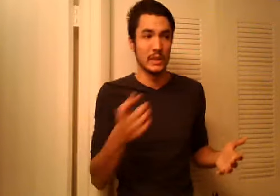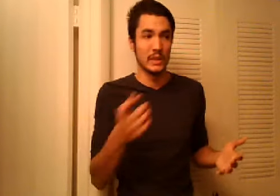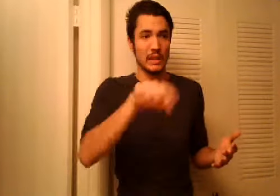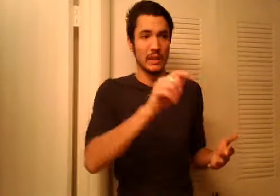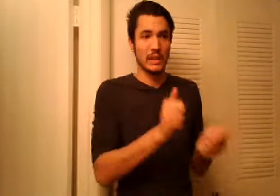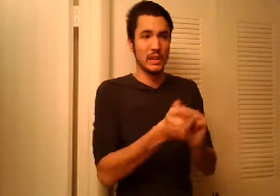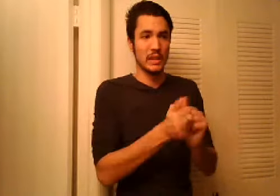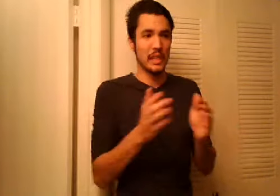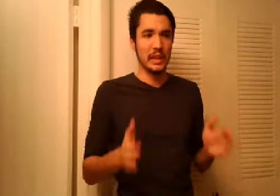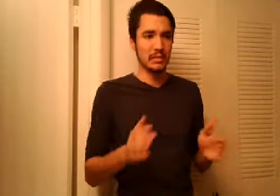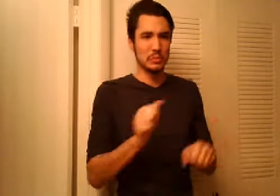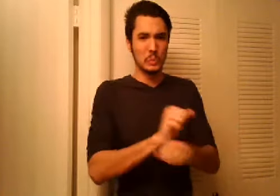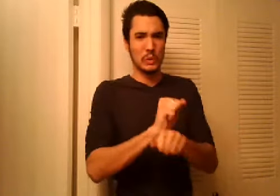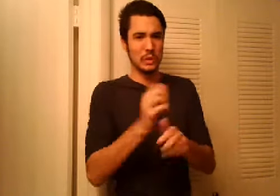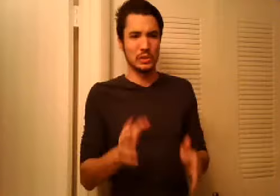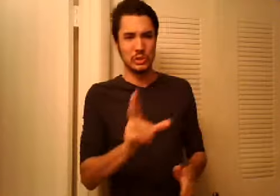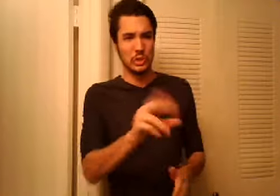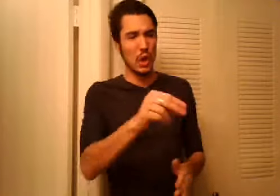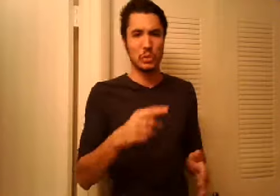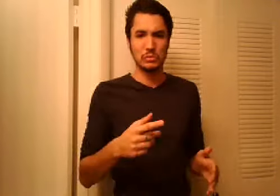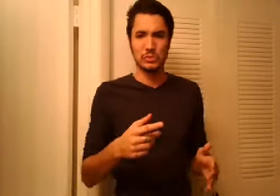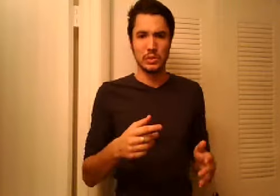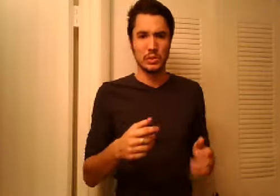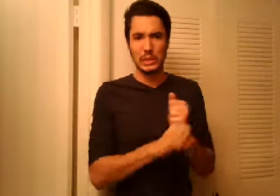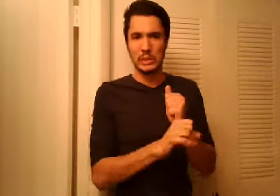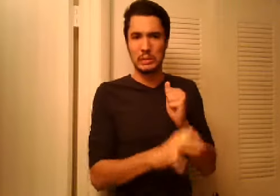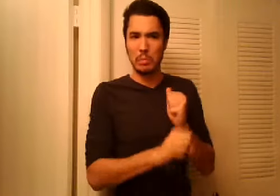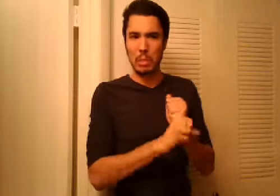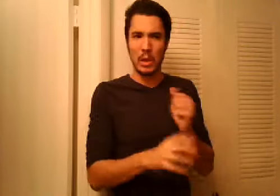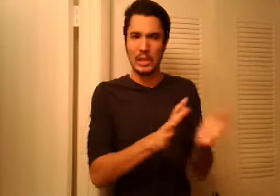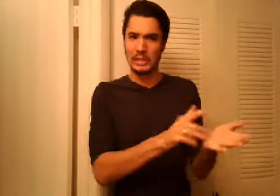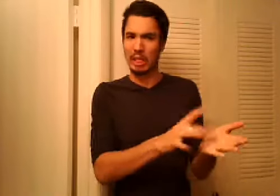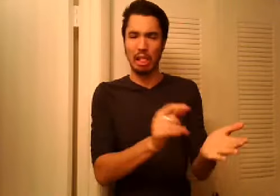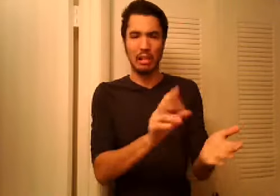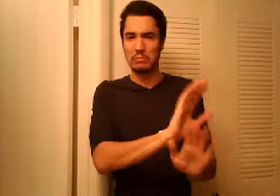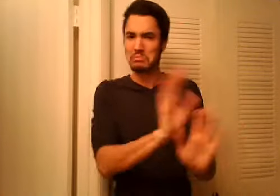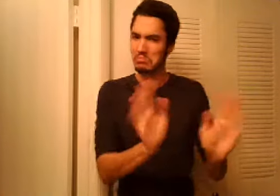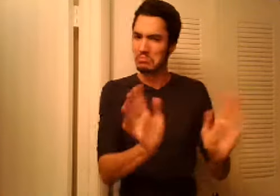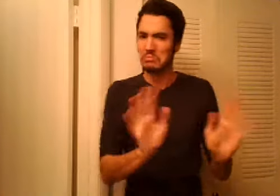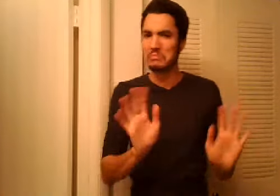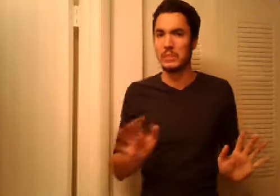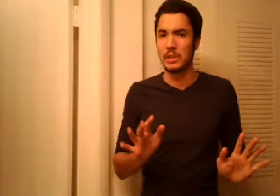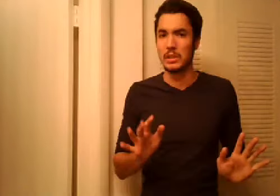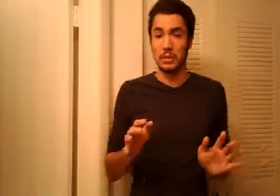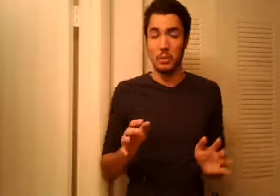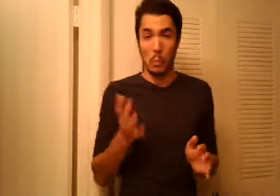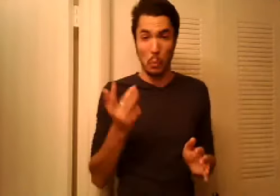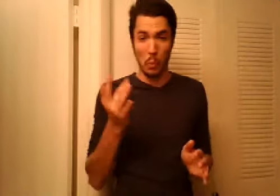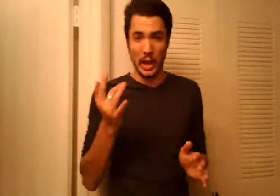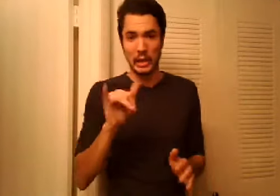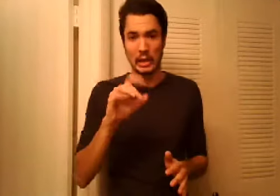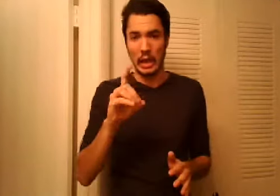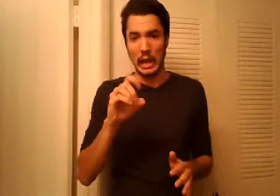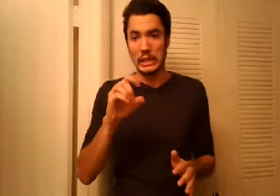They don't see themselves as being exploited. And our response to this was, yeah, because that's how ideology works. Of course they don't see themselves as being